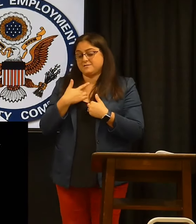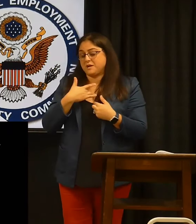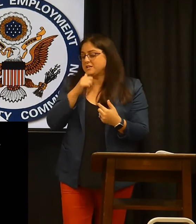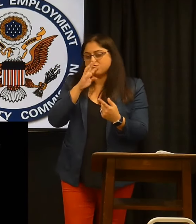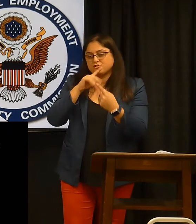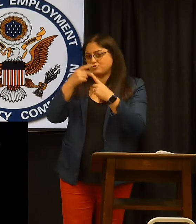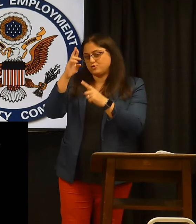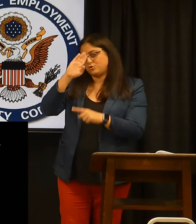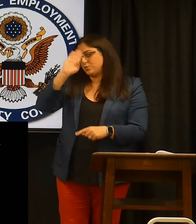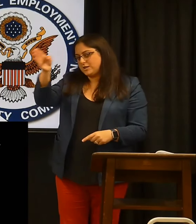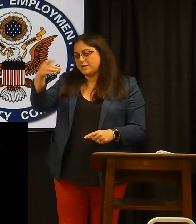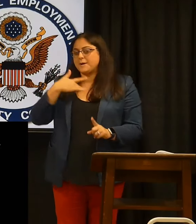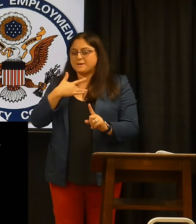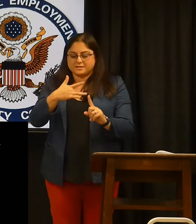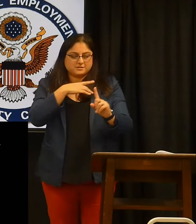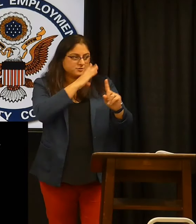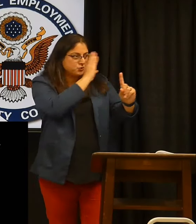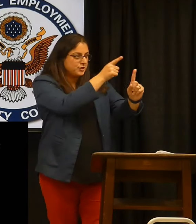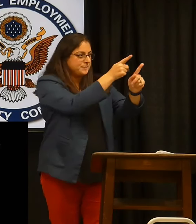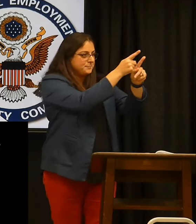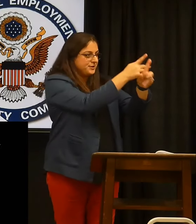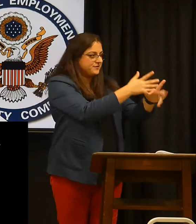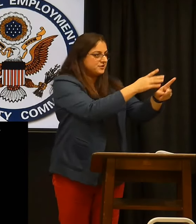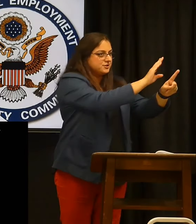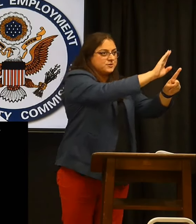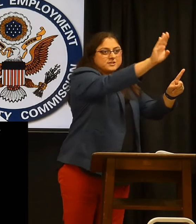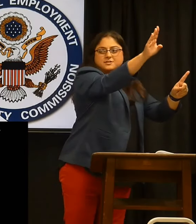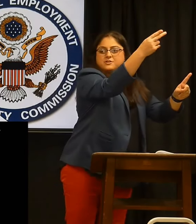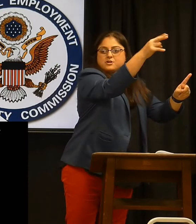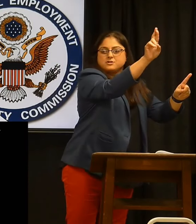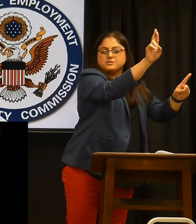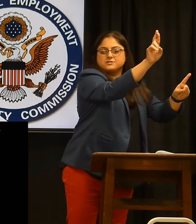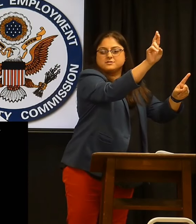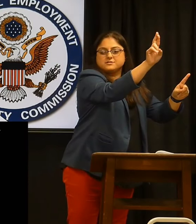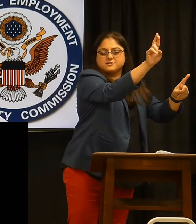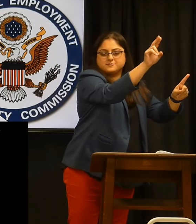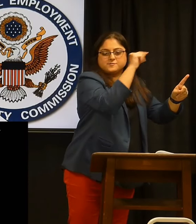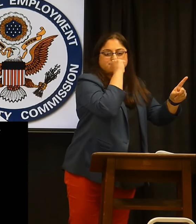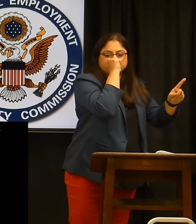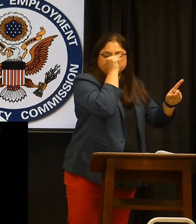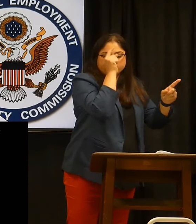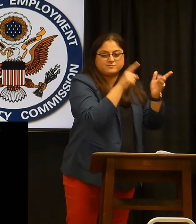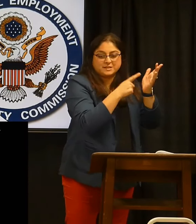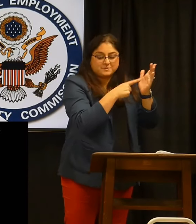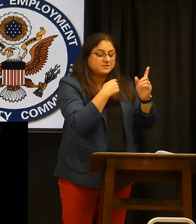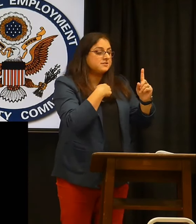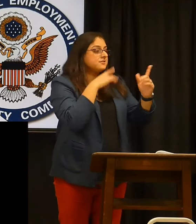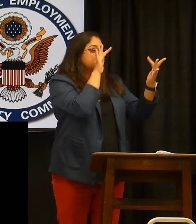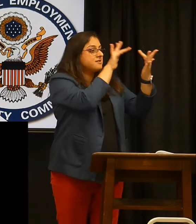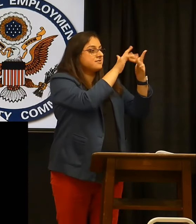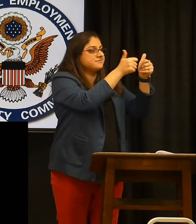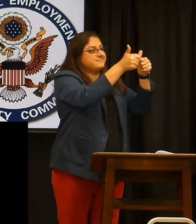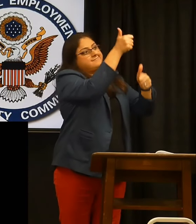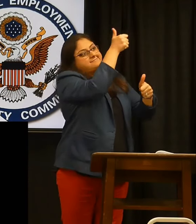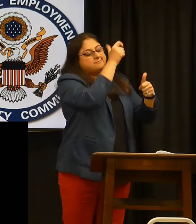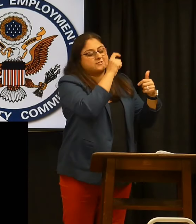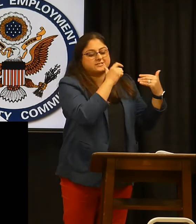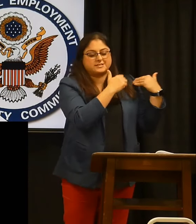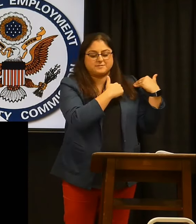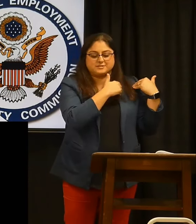necessary. I don't tend to talk directly to HR. I tend to talk directly to my supervisor, tell my supervisor what I need, and my supervisor talks